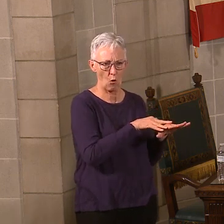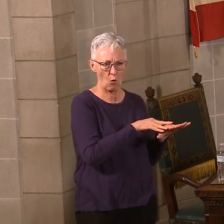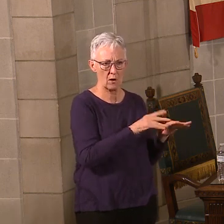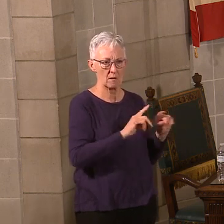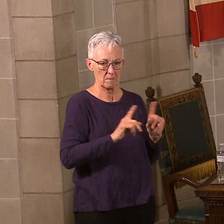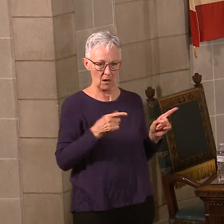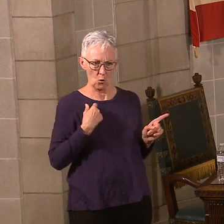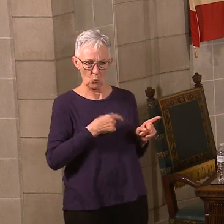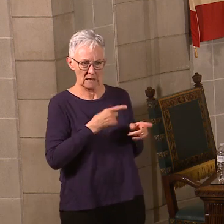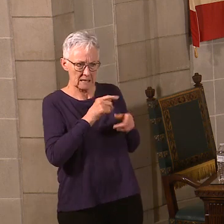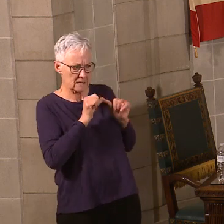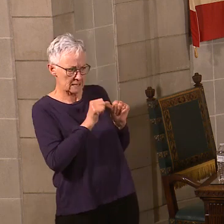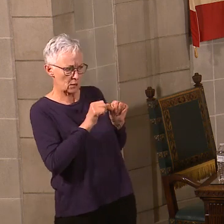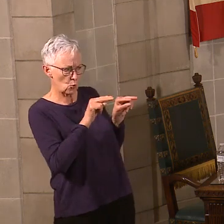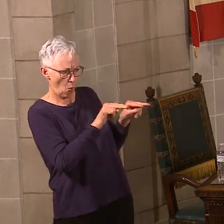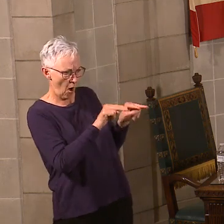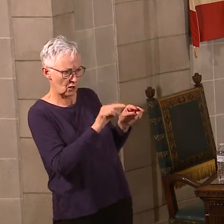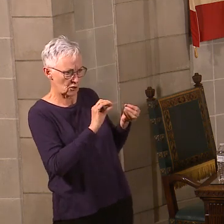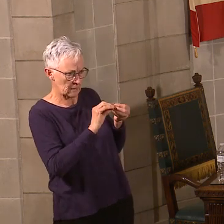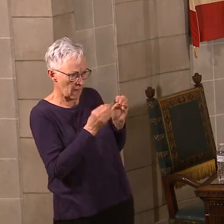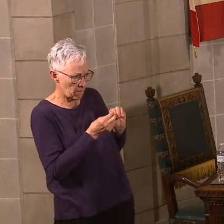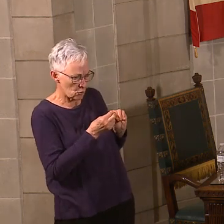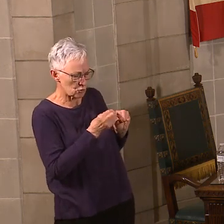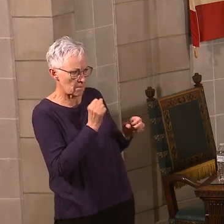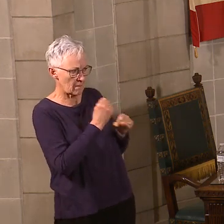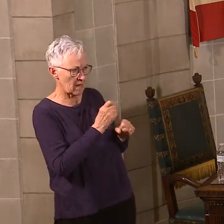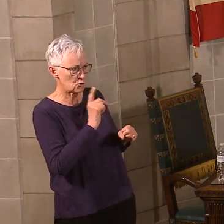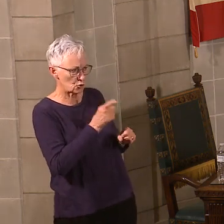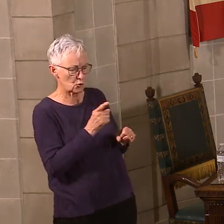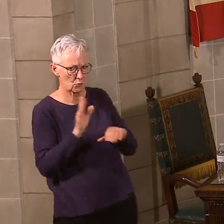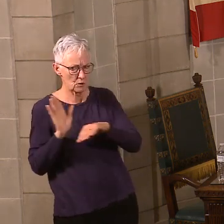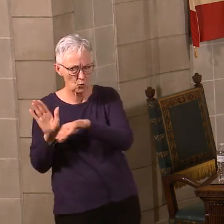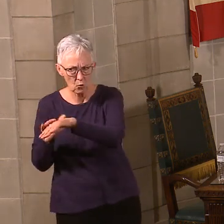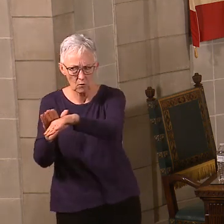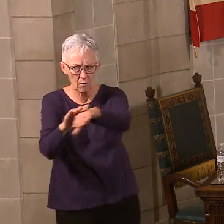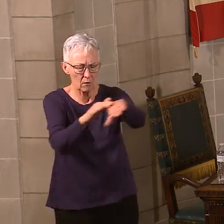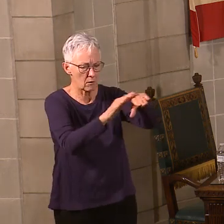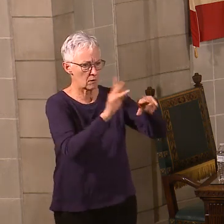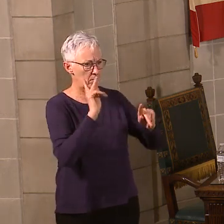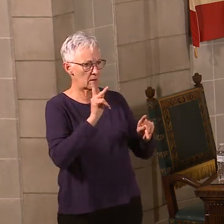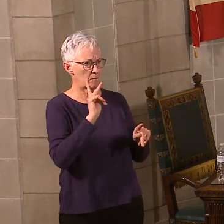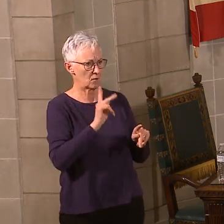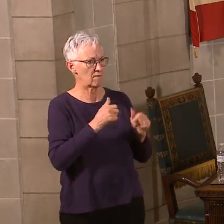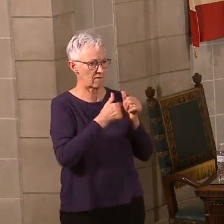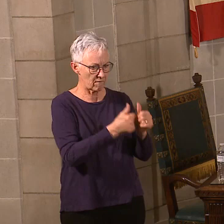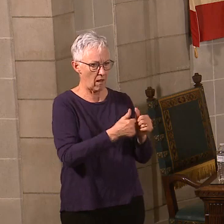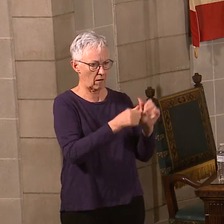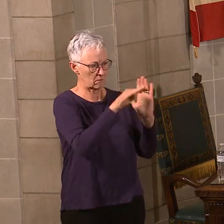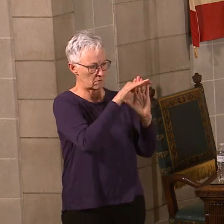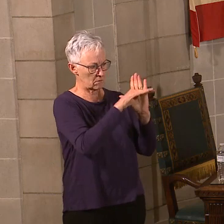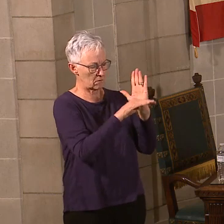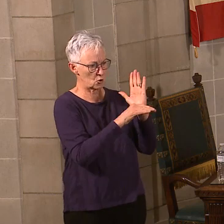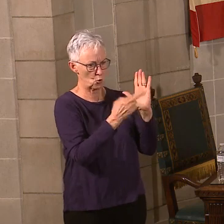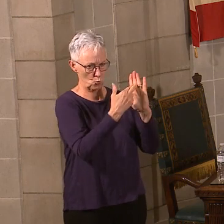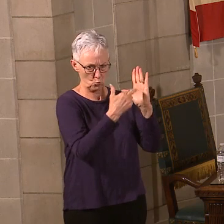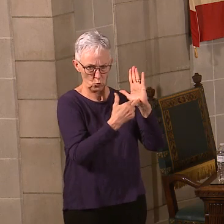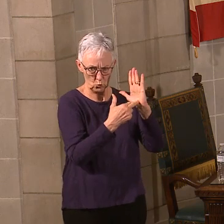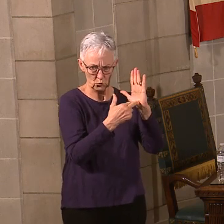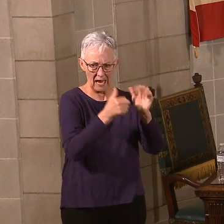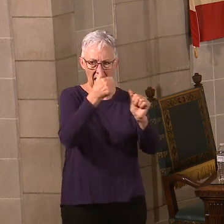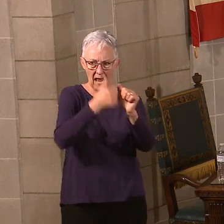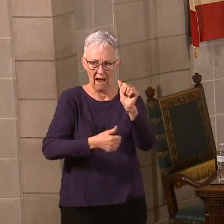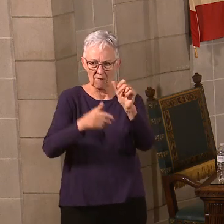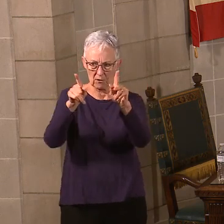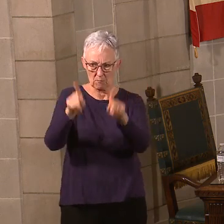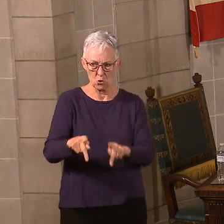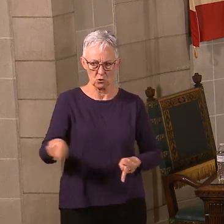now, we just got to continue to stay focused on those social distancing guidelines and make sure we get everybody, every Nebraskan has an opportunity to be able to participate and be able to help